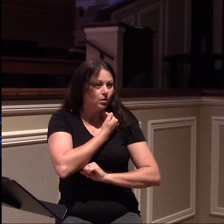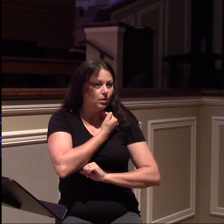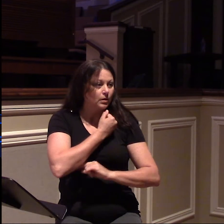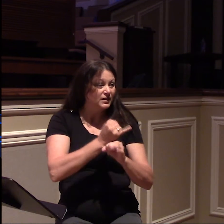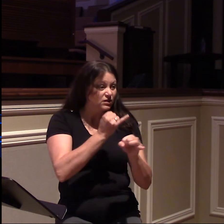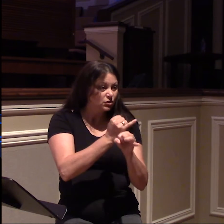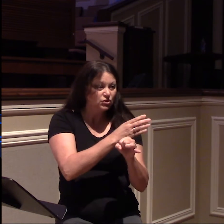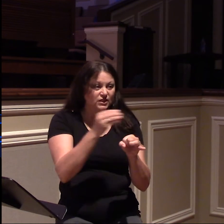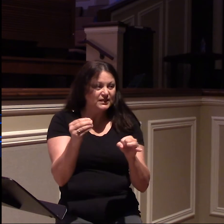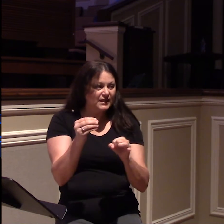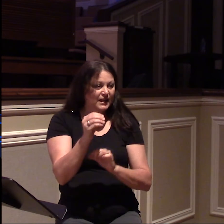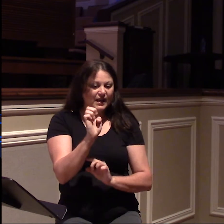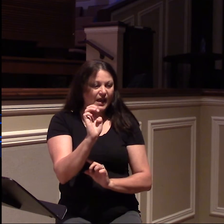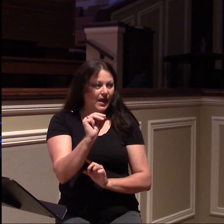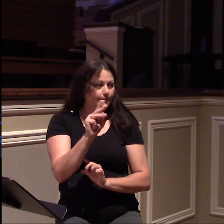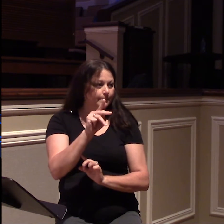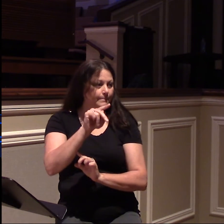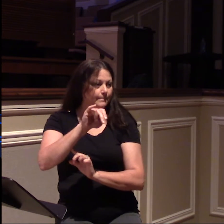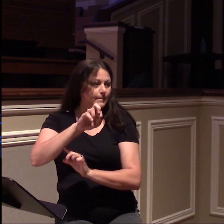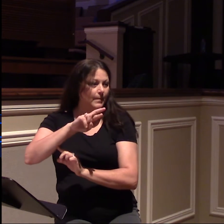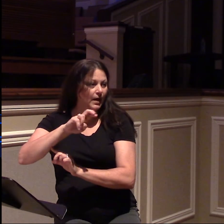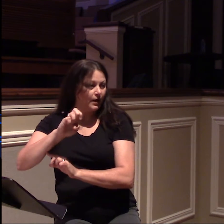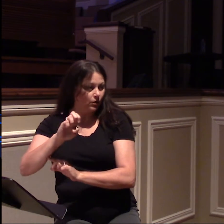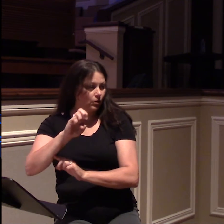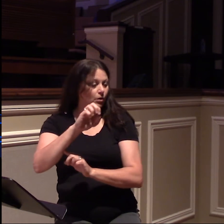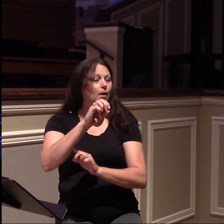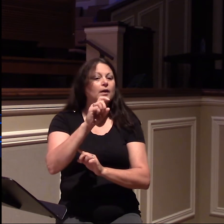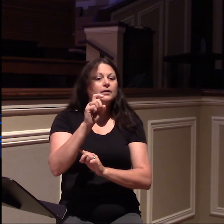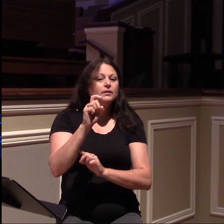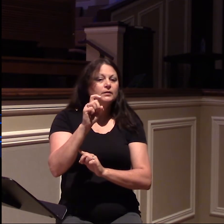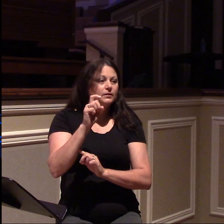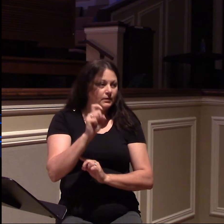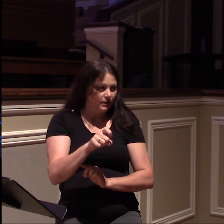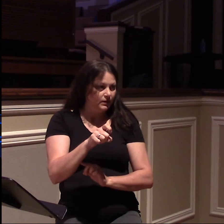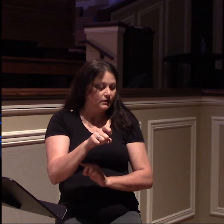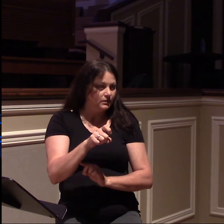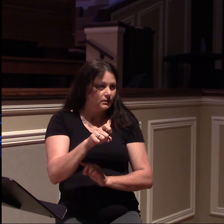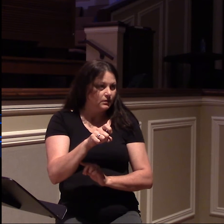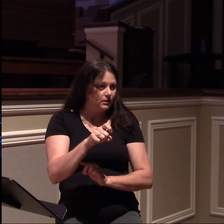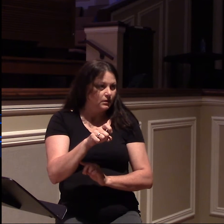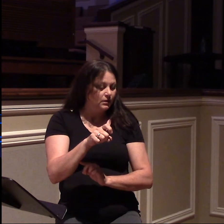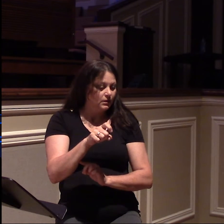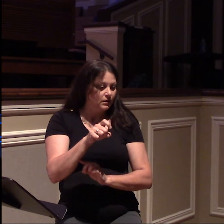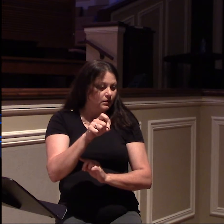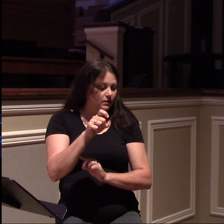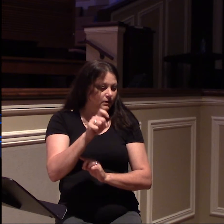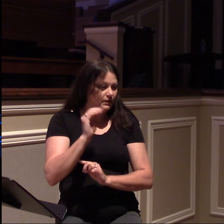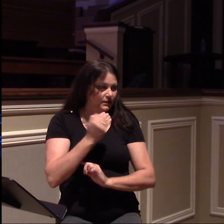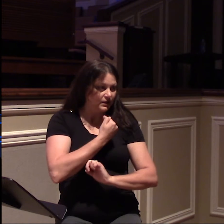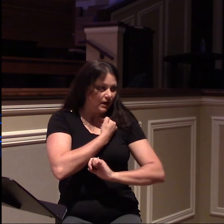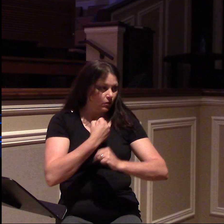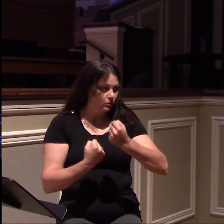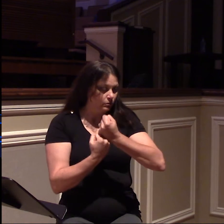empire. The whole fury and might of the enemy must very soon be turned on us. And then here's a critical